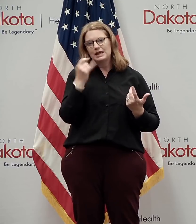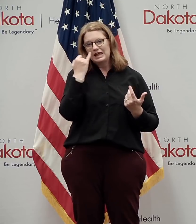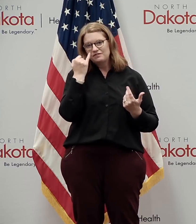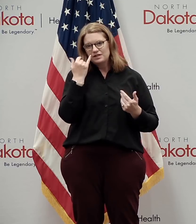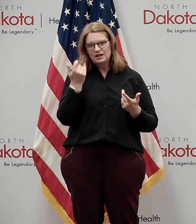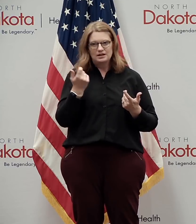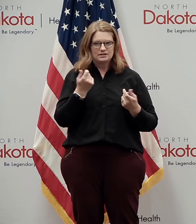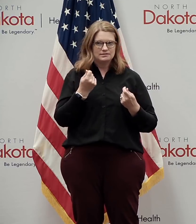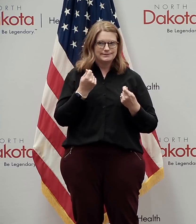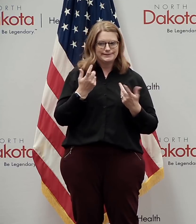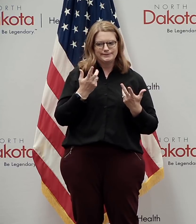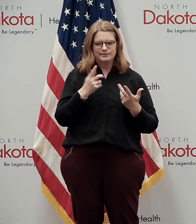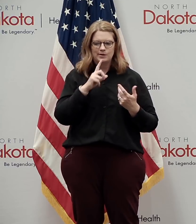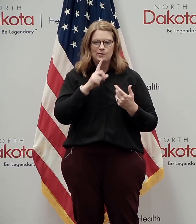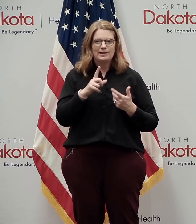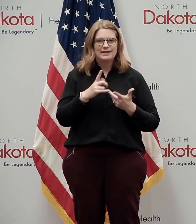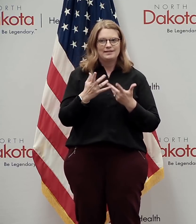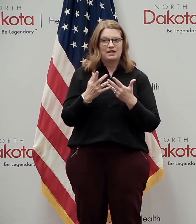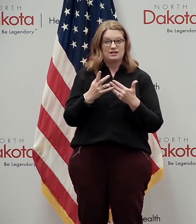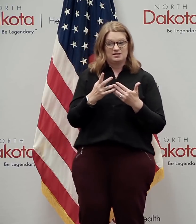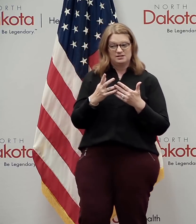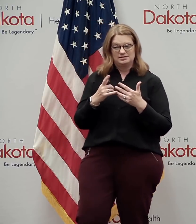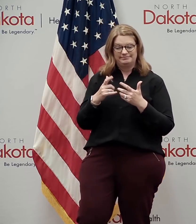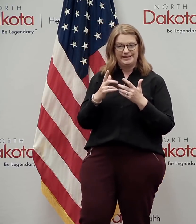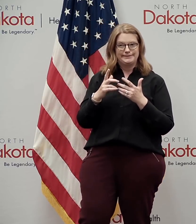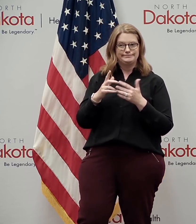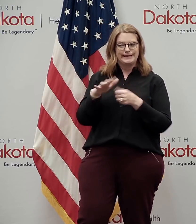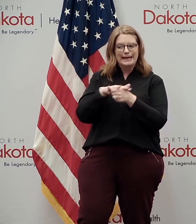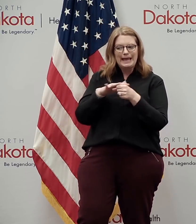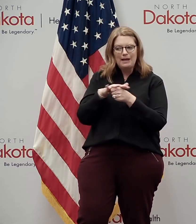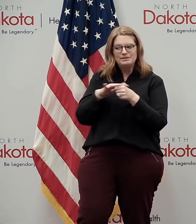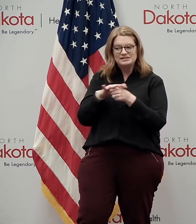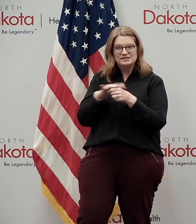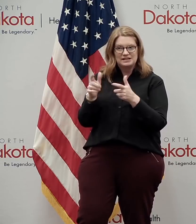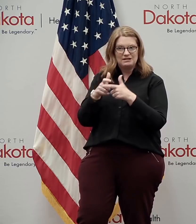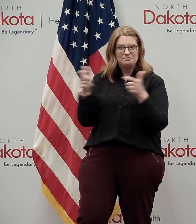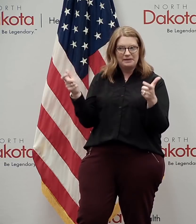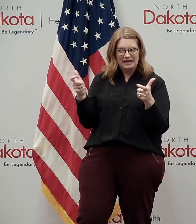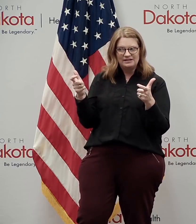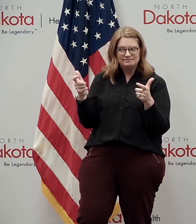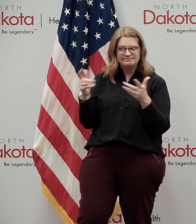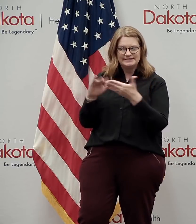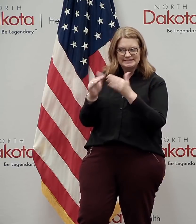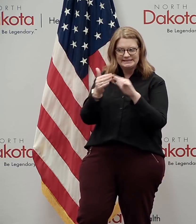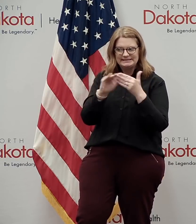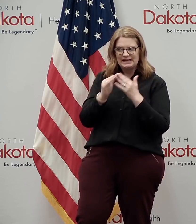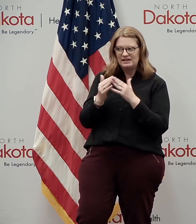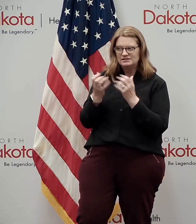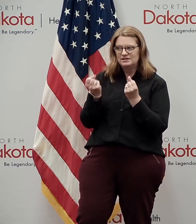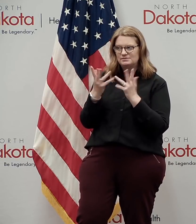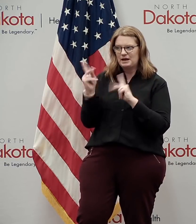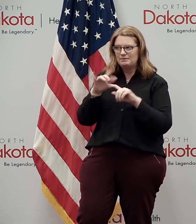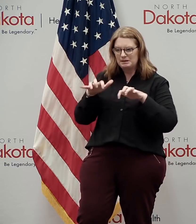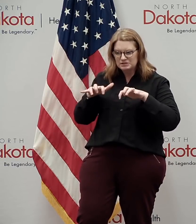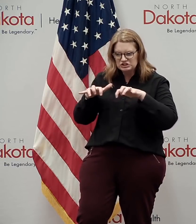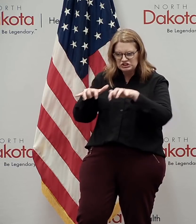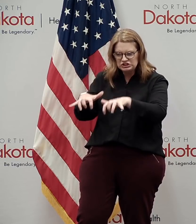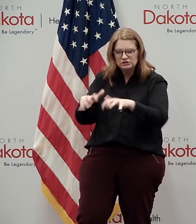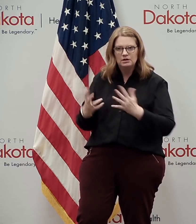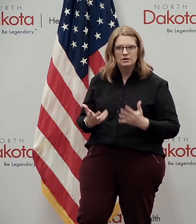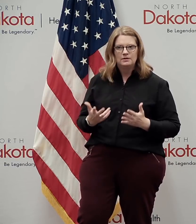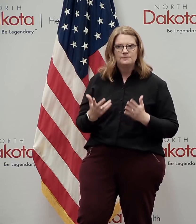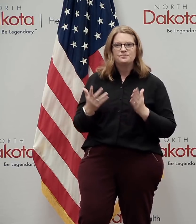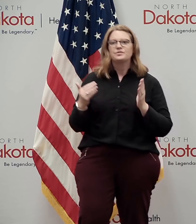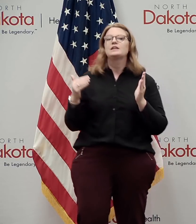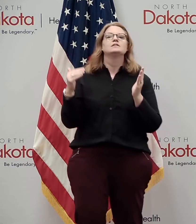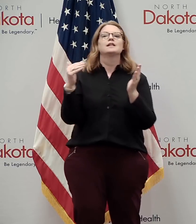try to de-densify, their urban campuses, but you can't have your cake and eat it too, right? They're in the middle of these mega cities. They've got thousands and thousands of